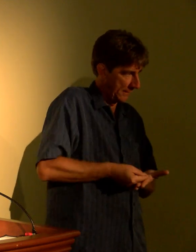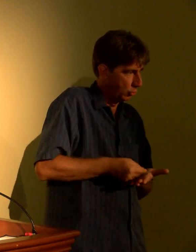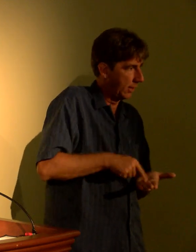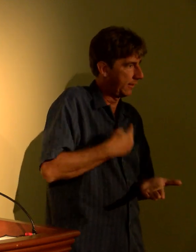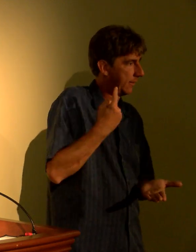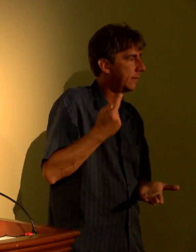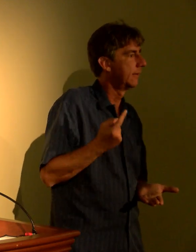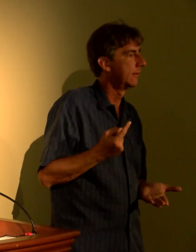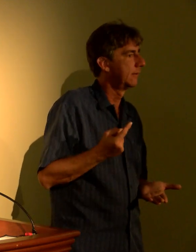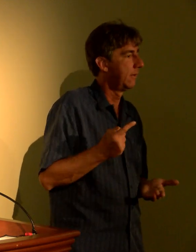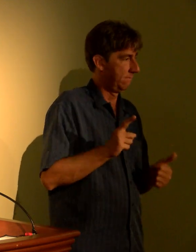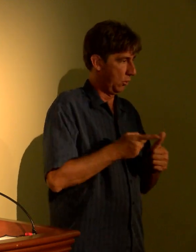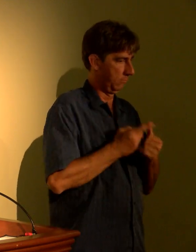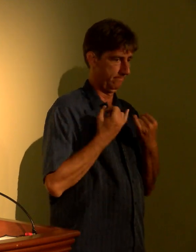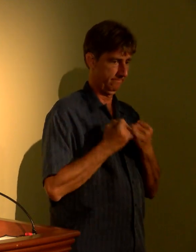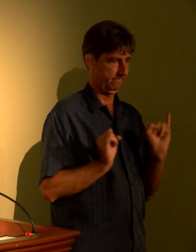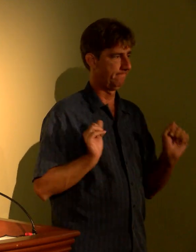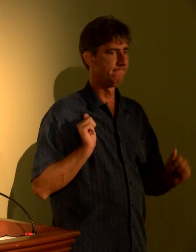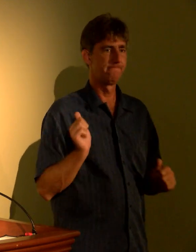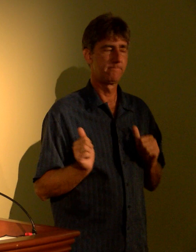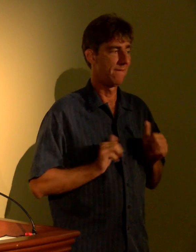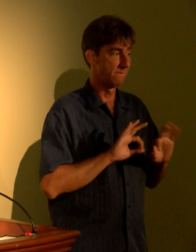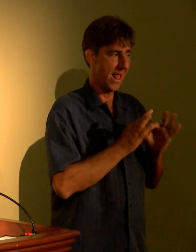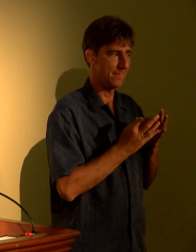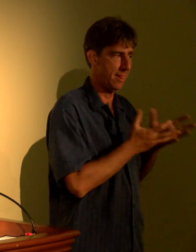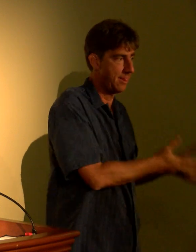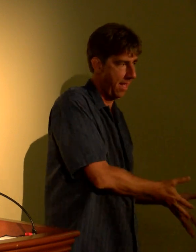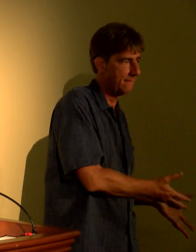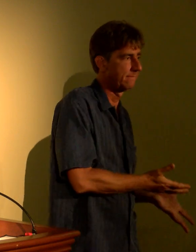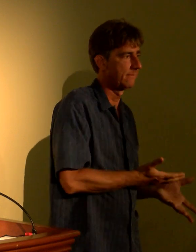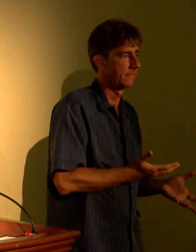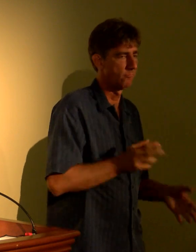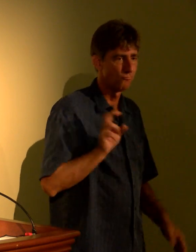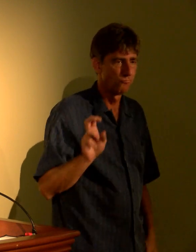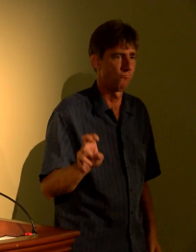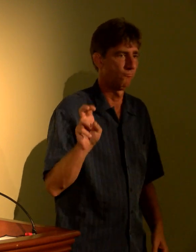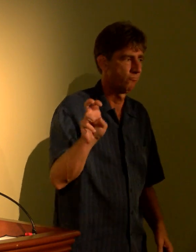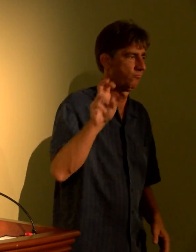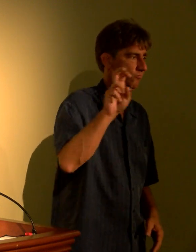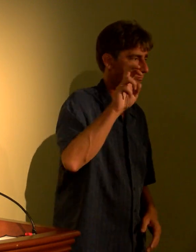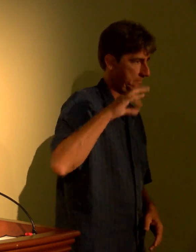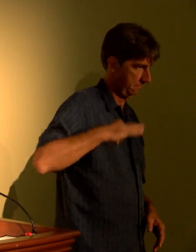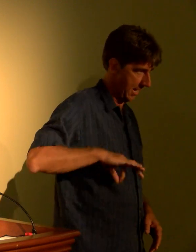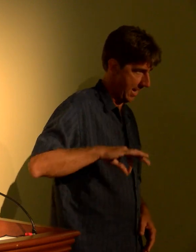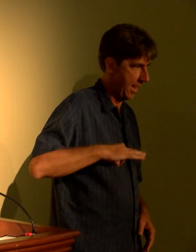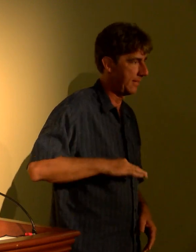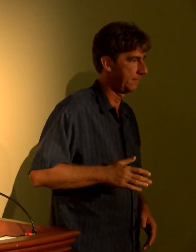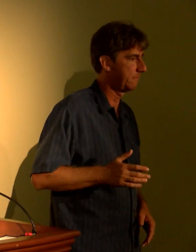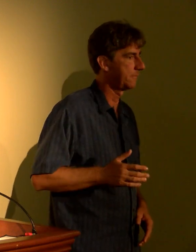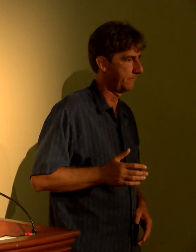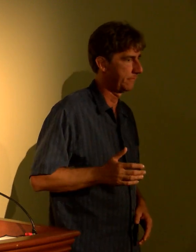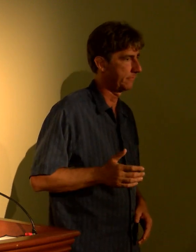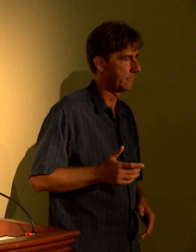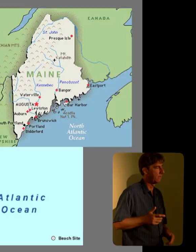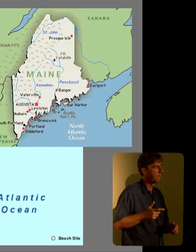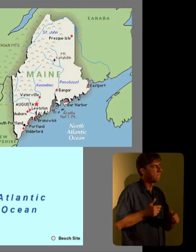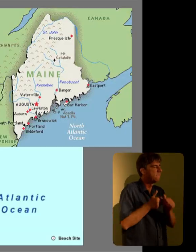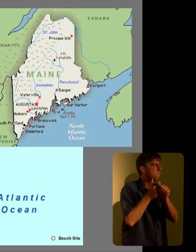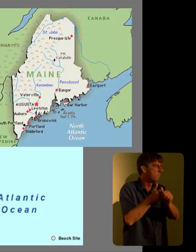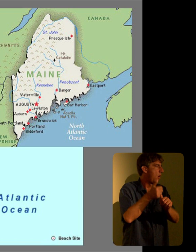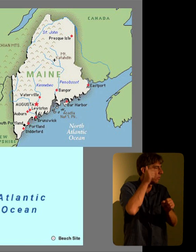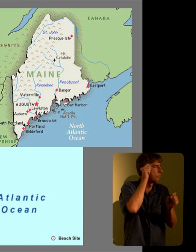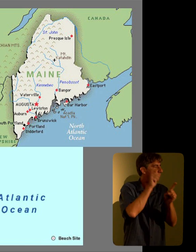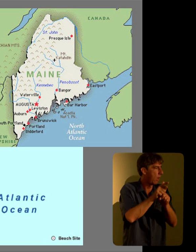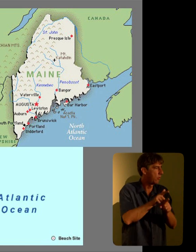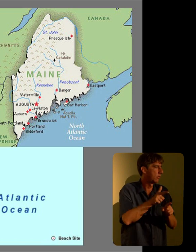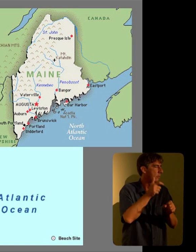after first going out on his own, leaving his family home and the family and friends that he knew behind, following his brother and